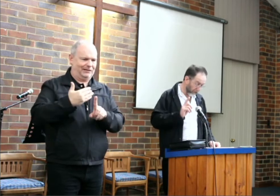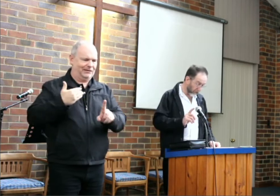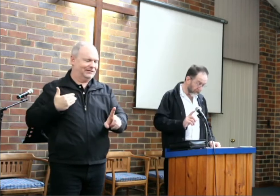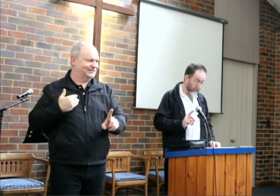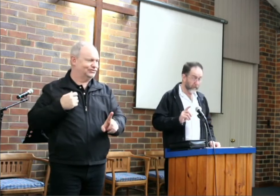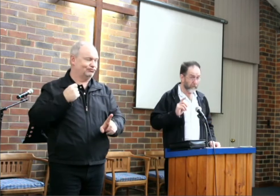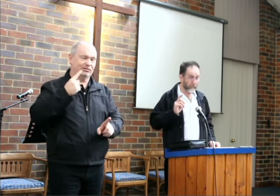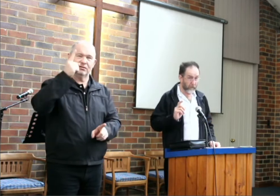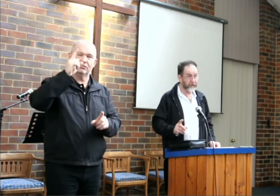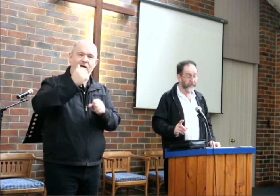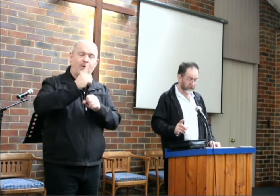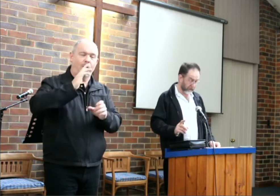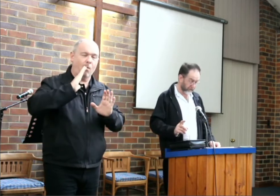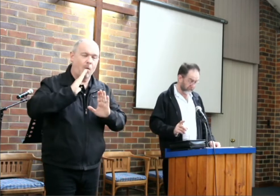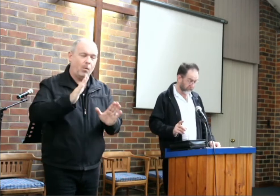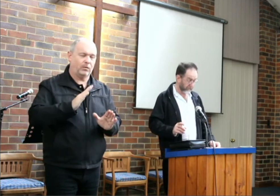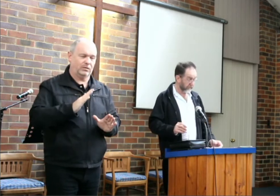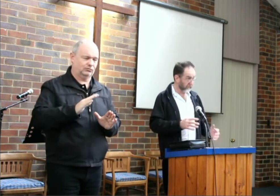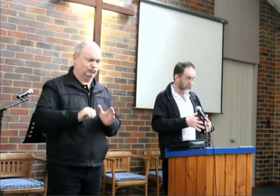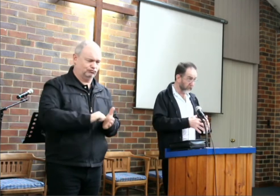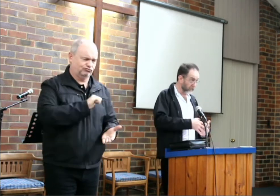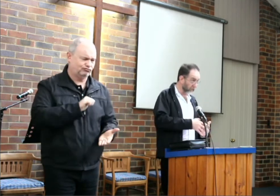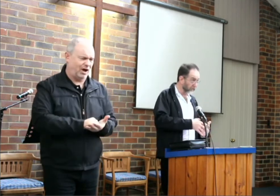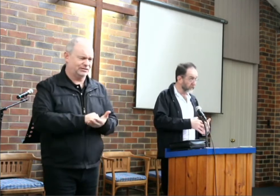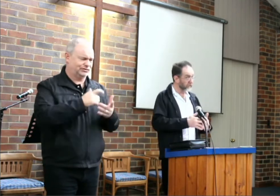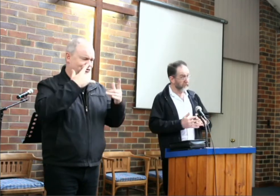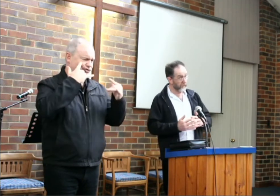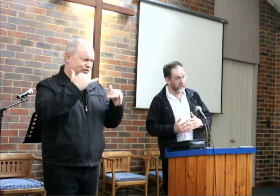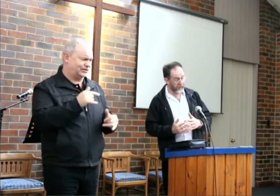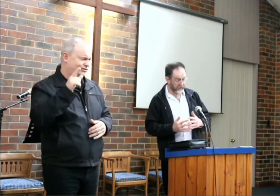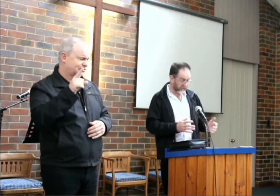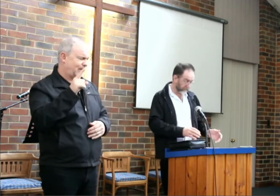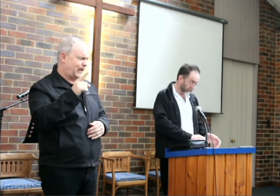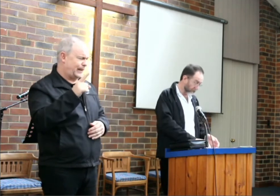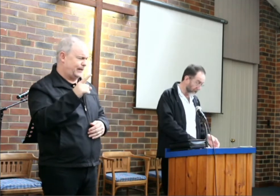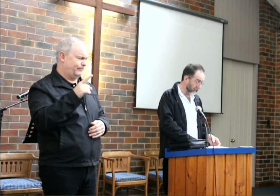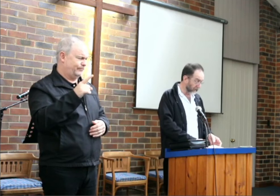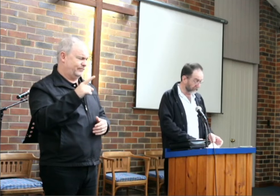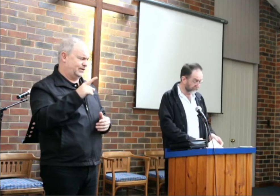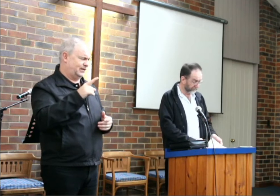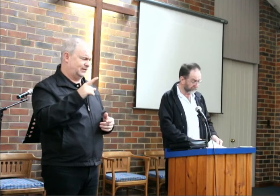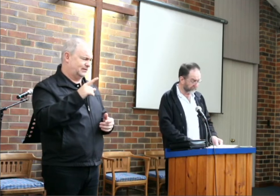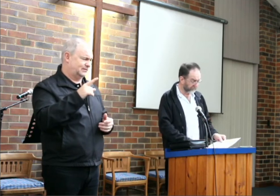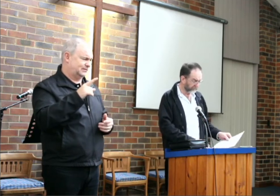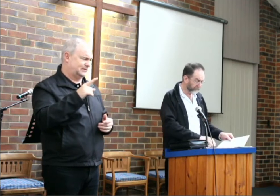is a holy, righteous judge. This is where righteous, justice, hand in hand.